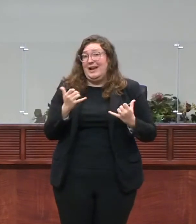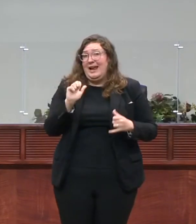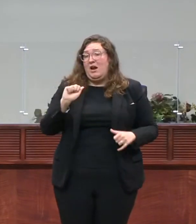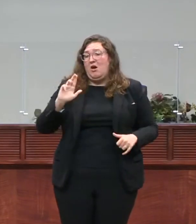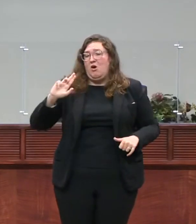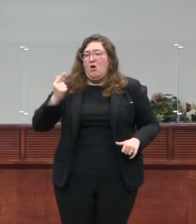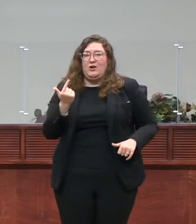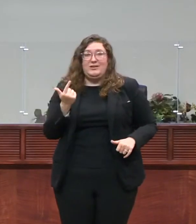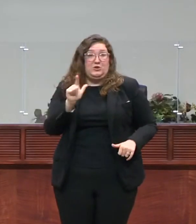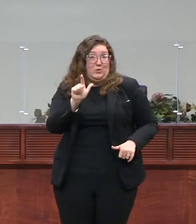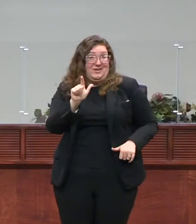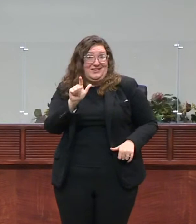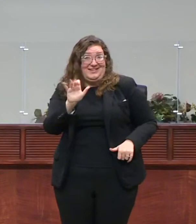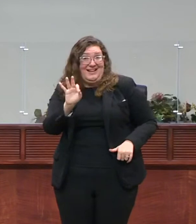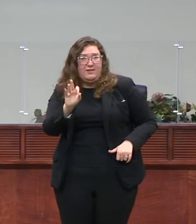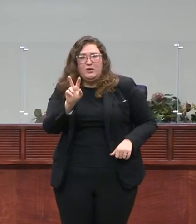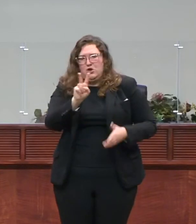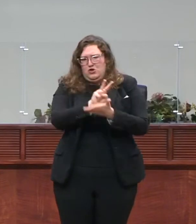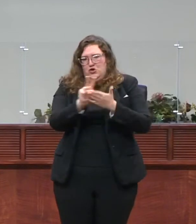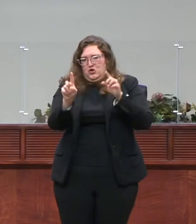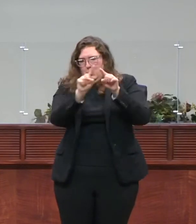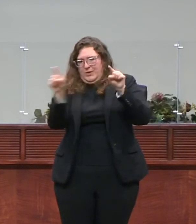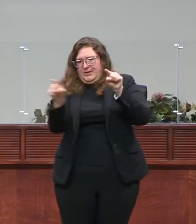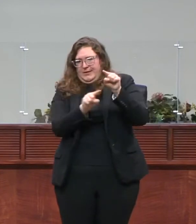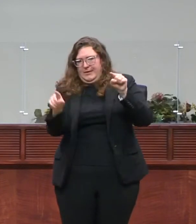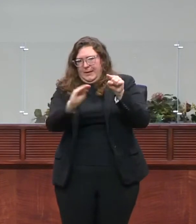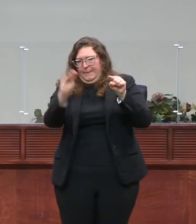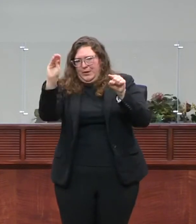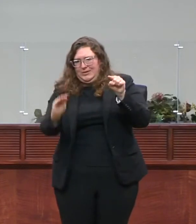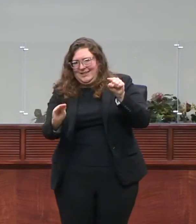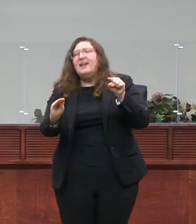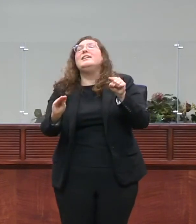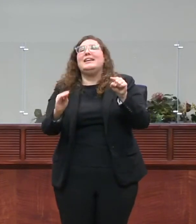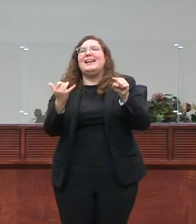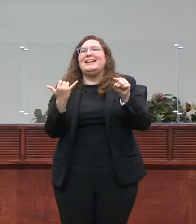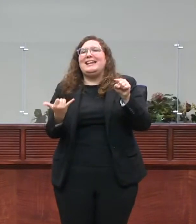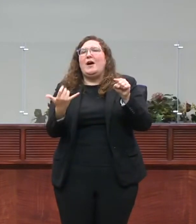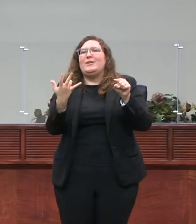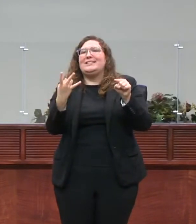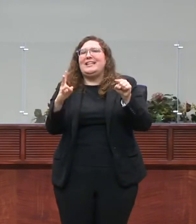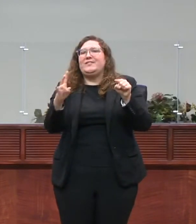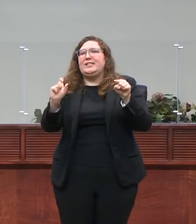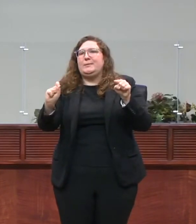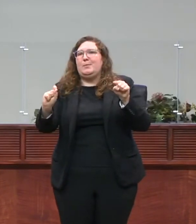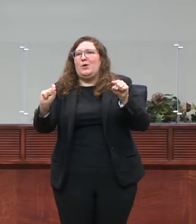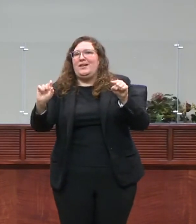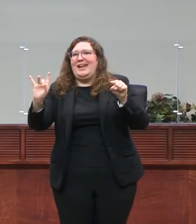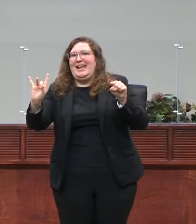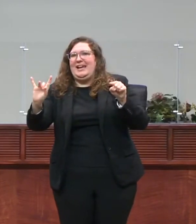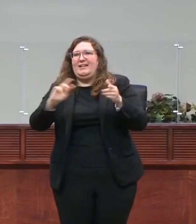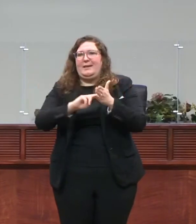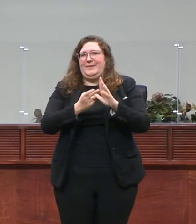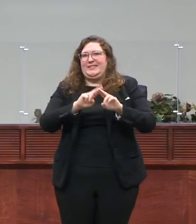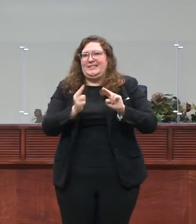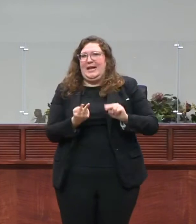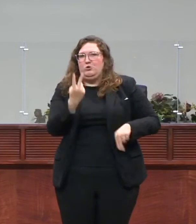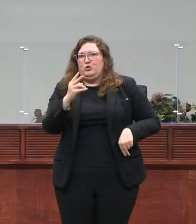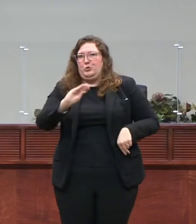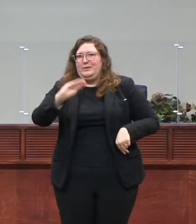the 14-day rolling average is 17.8, and the daily positivity rate for yesterday